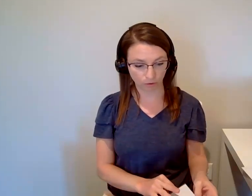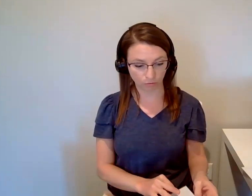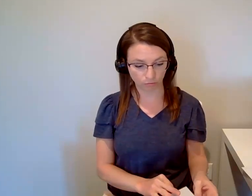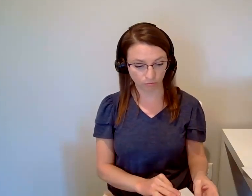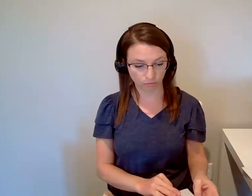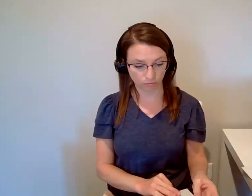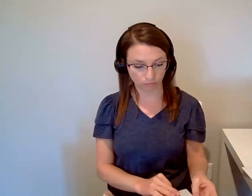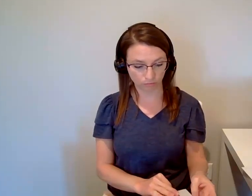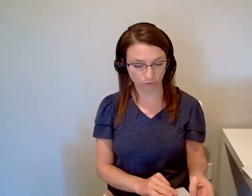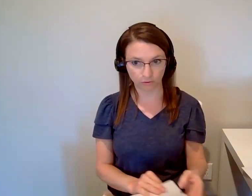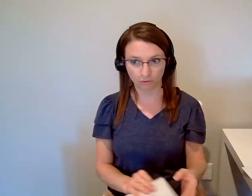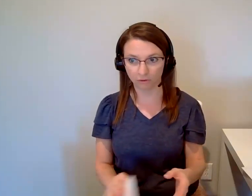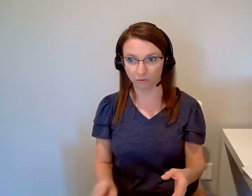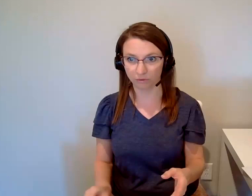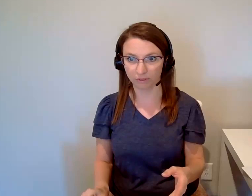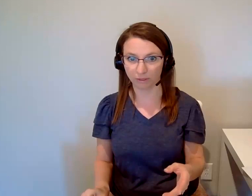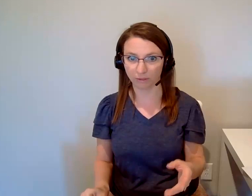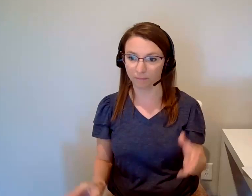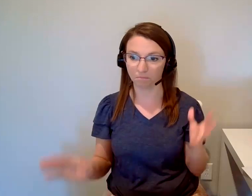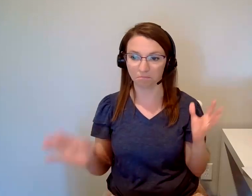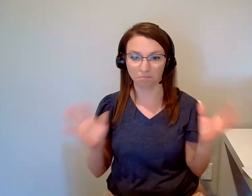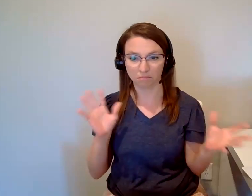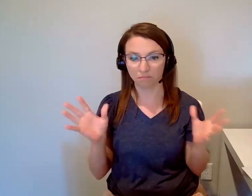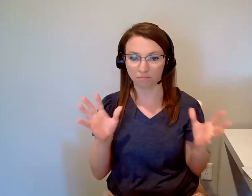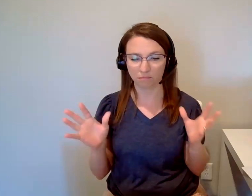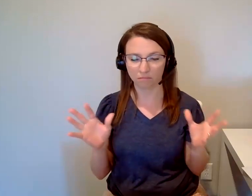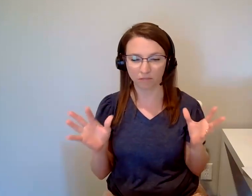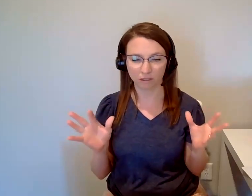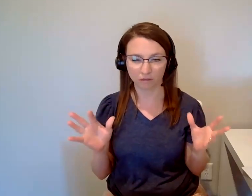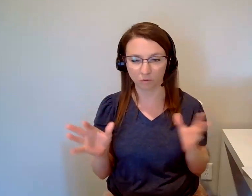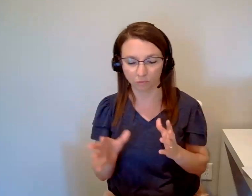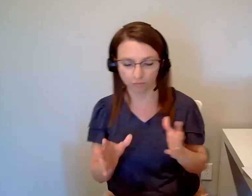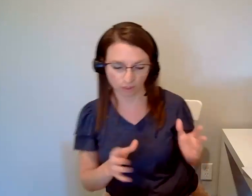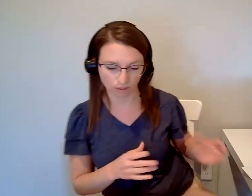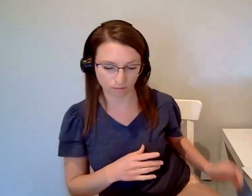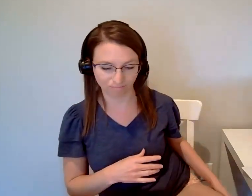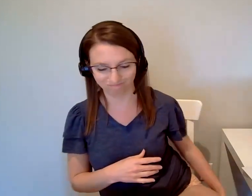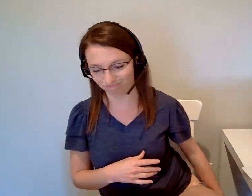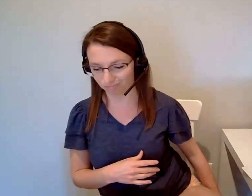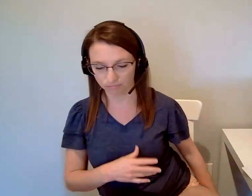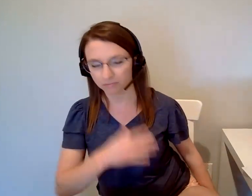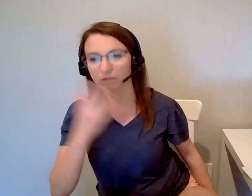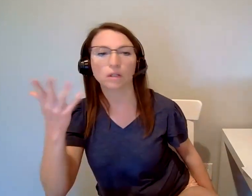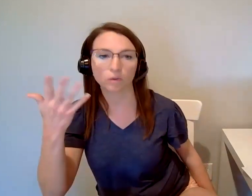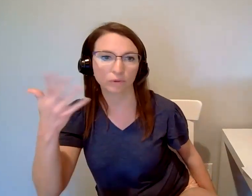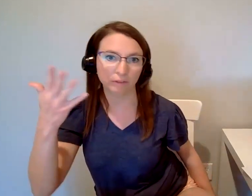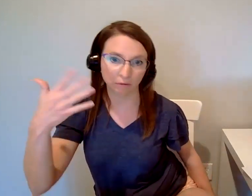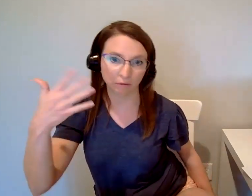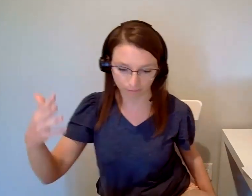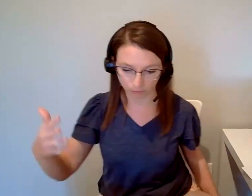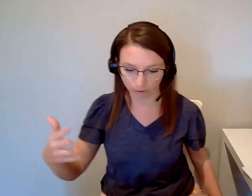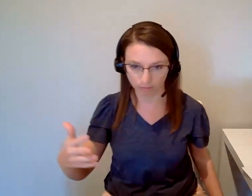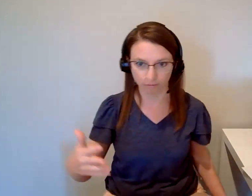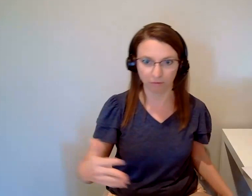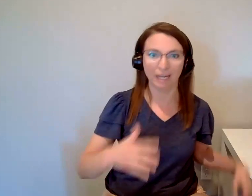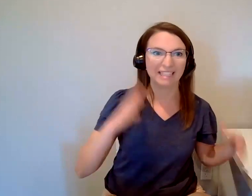will do some kind of a review of some sort or